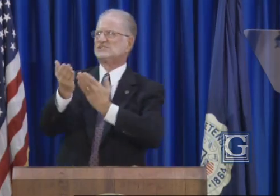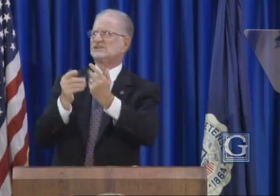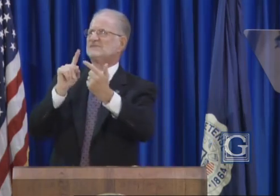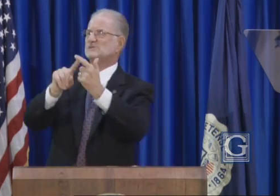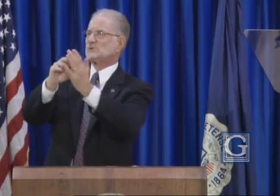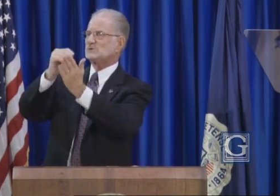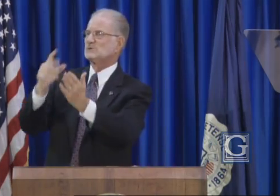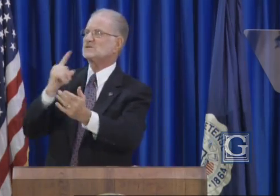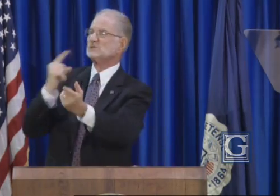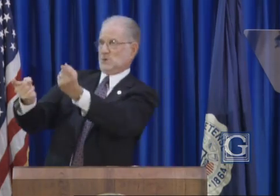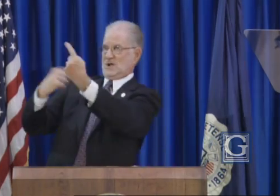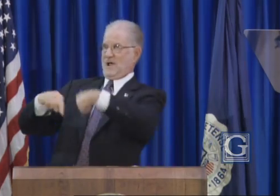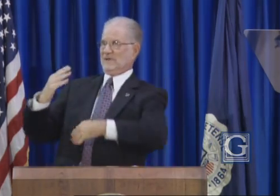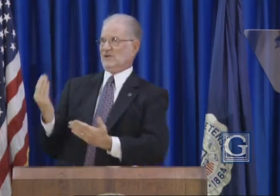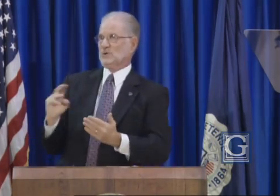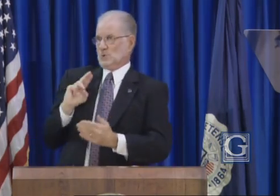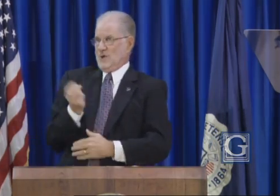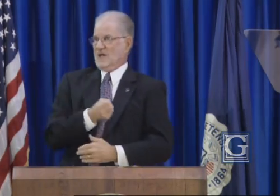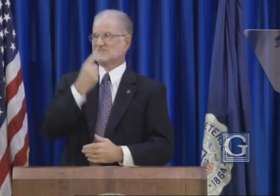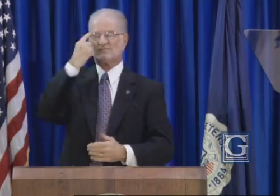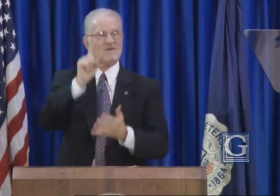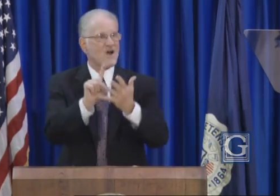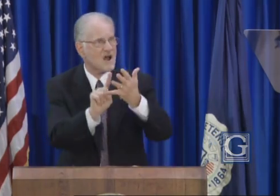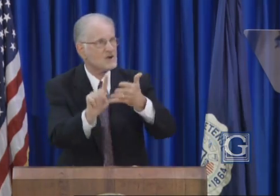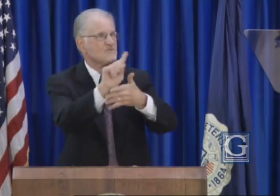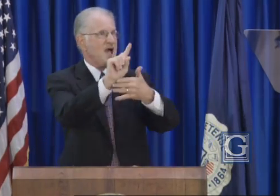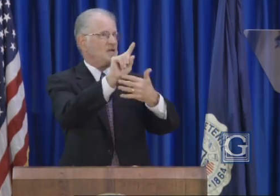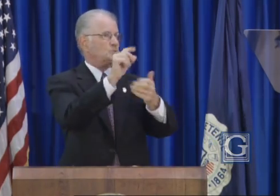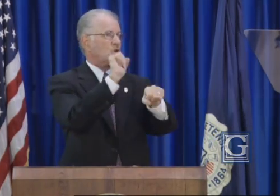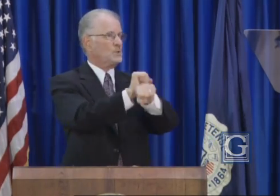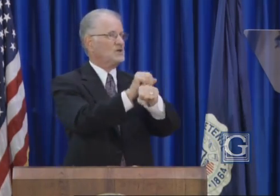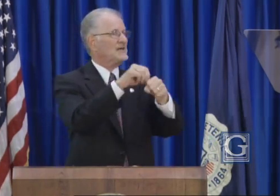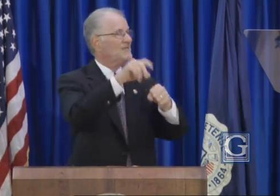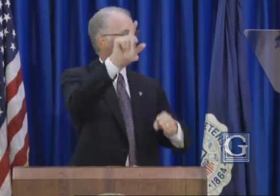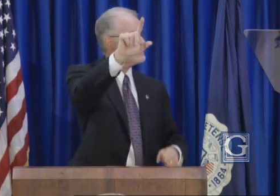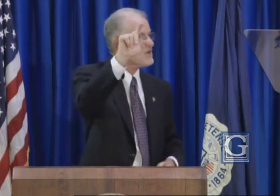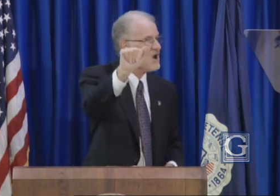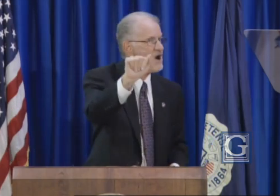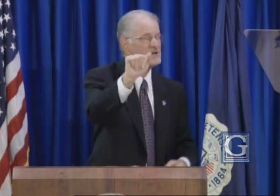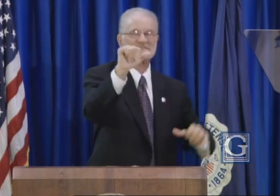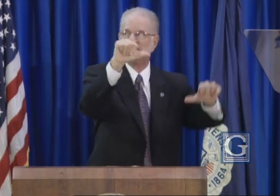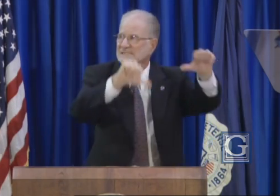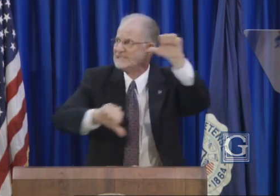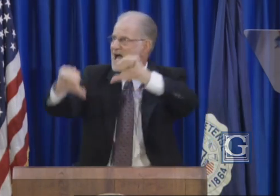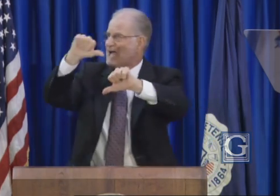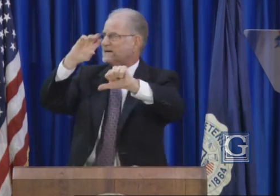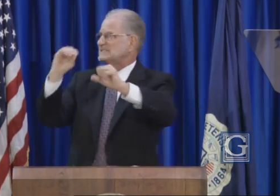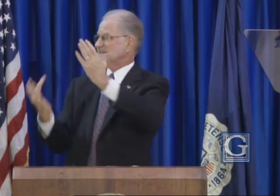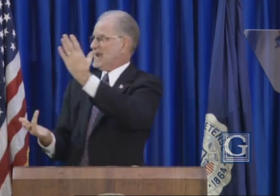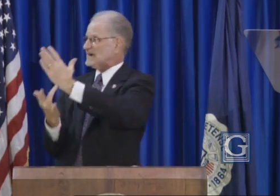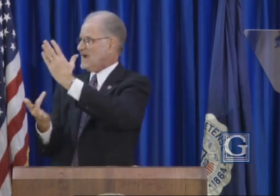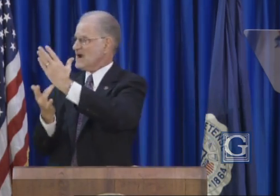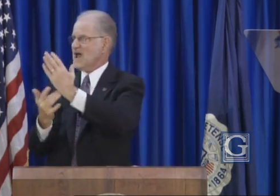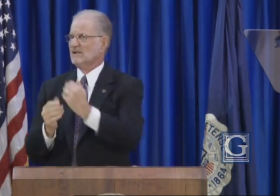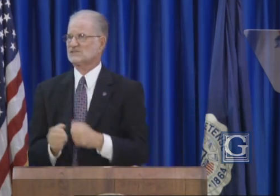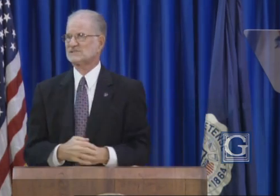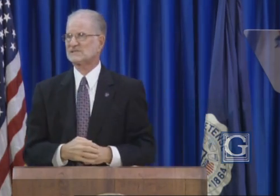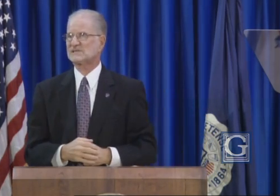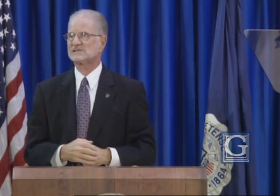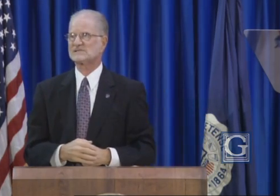We can offer a significant service to students who come to us for their undergraduate work in liberal arts, sciences,